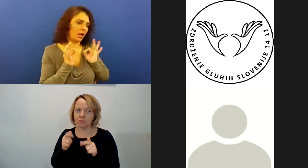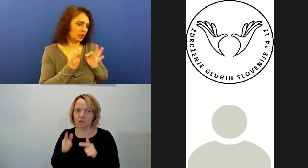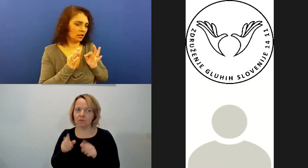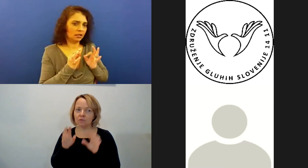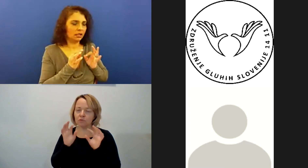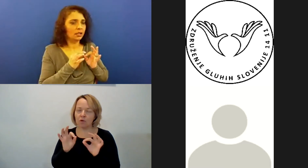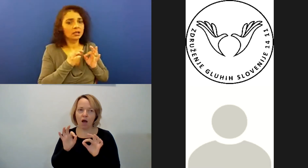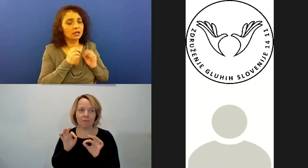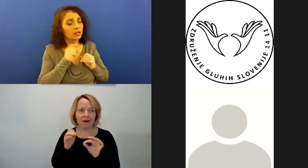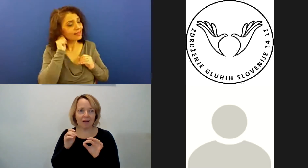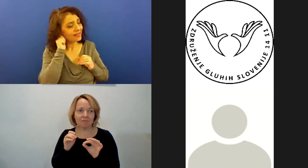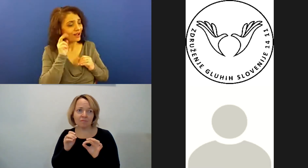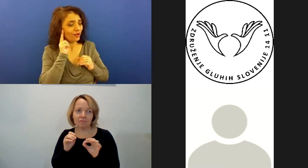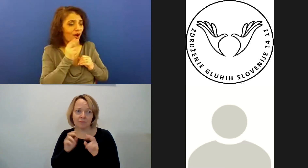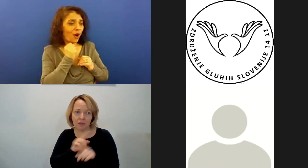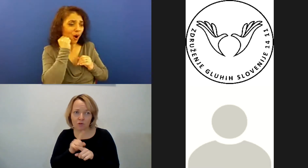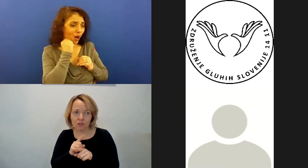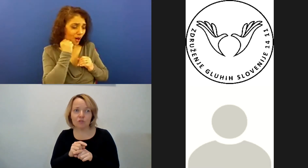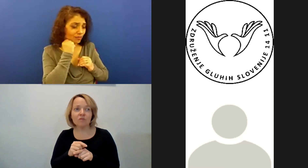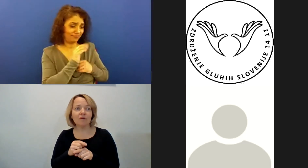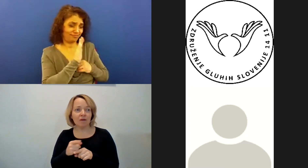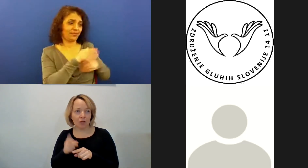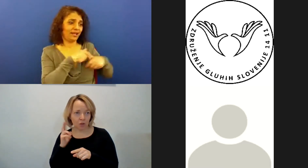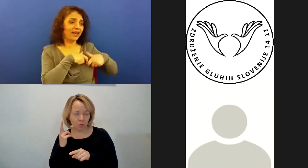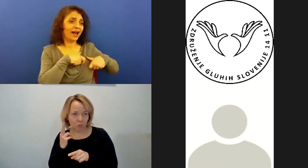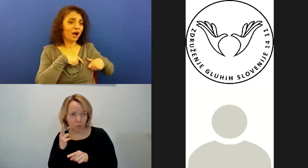My husband told me I was right.